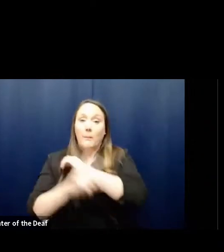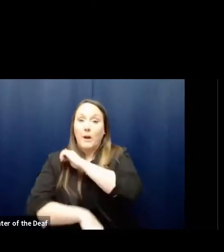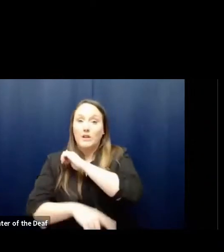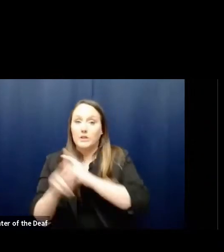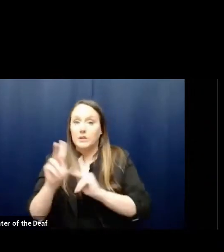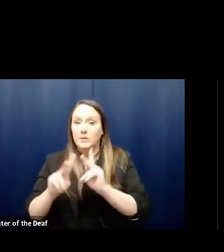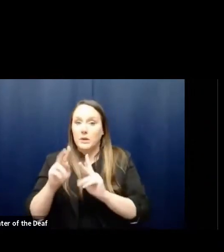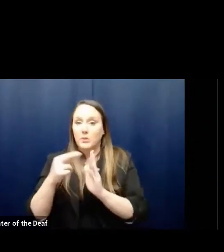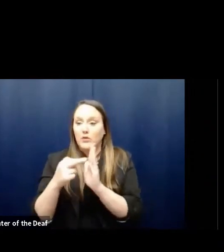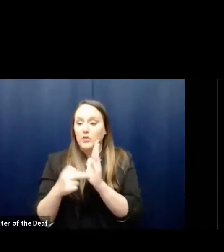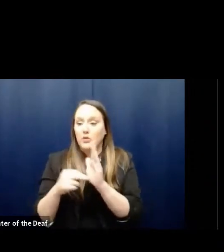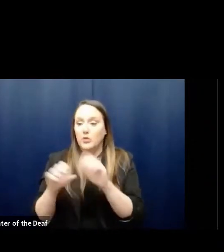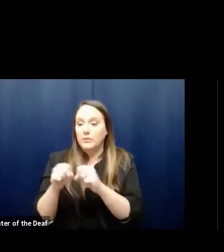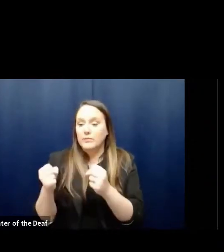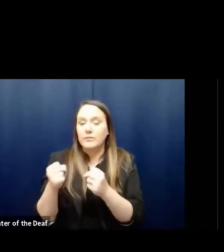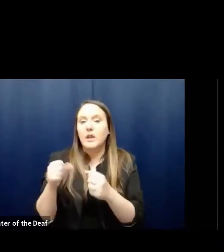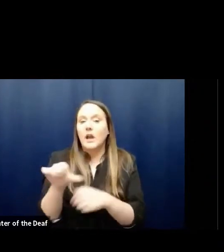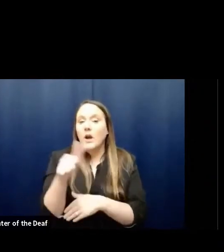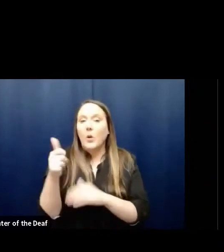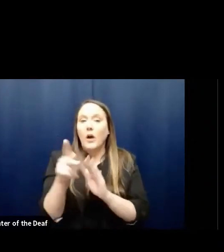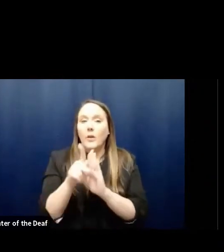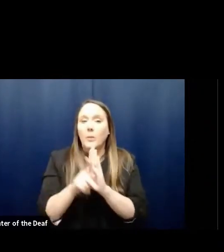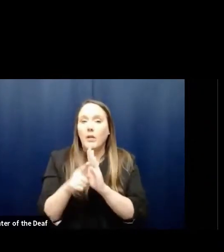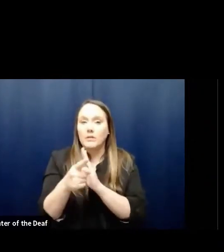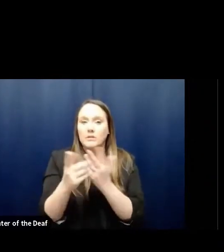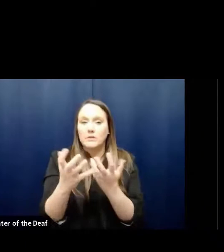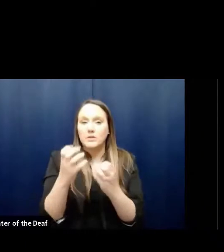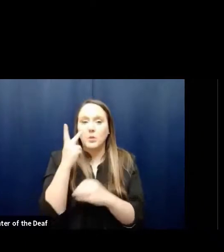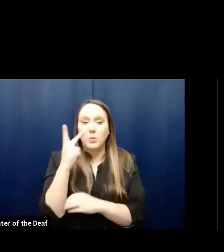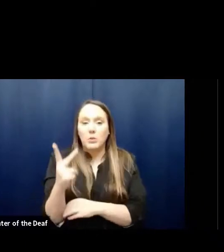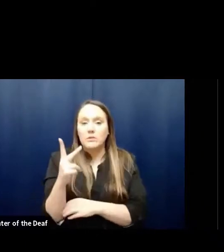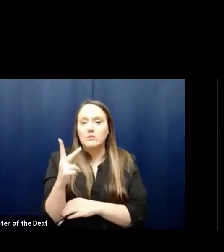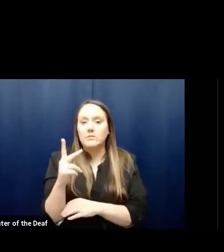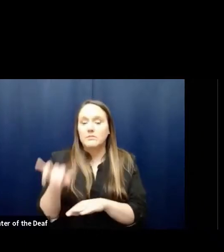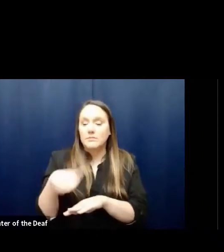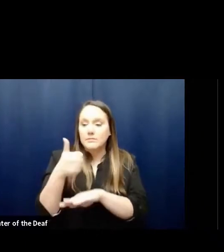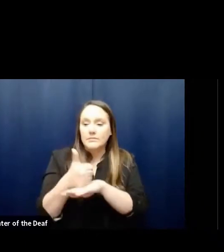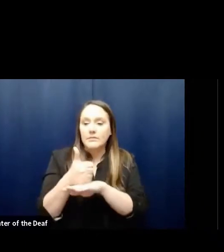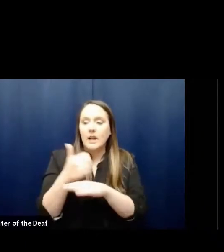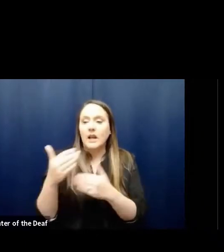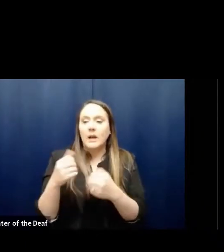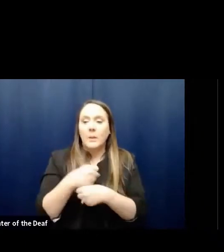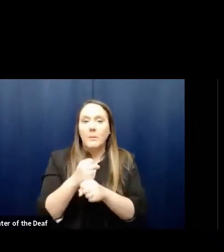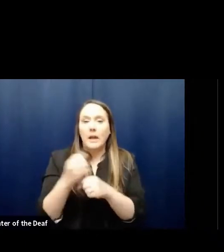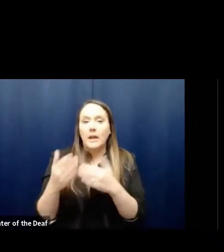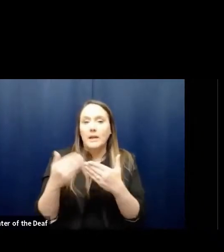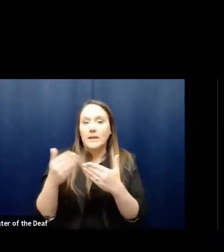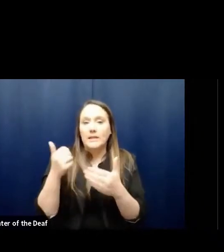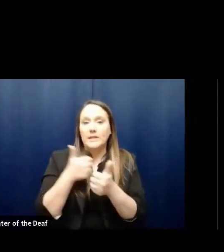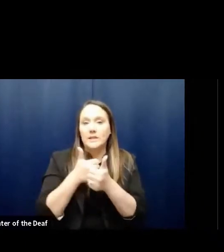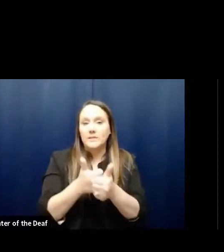infractions. What other policies would you like to see implemented that would make it easy to follow the 5 core actions?